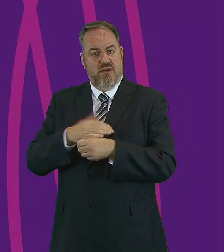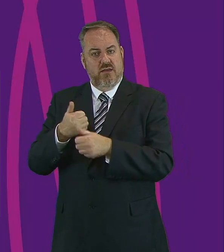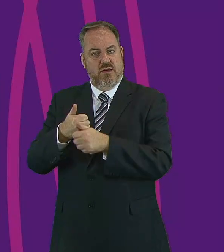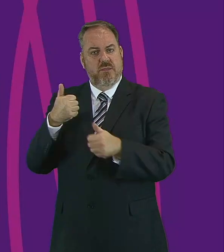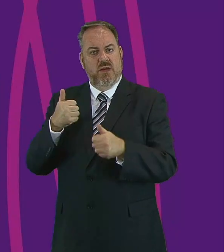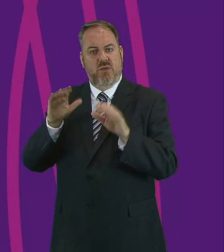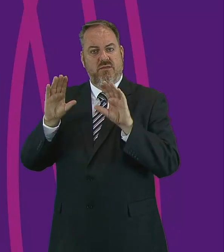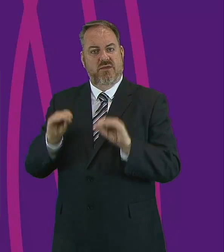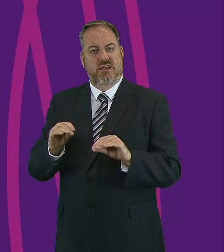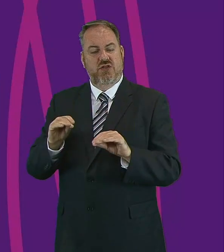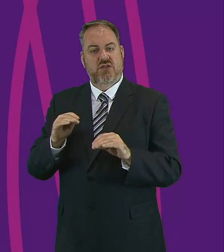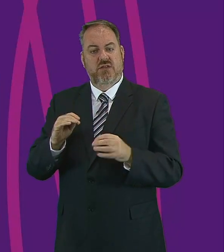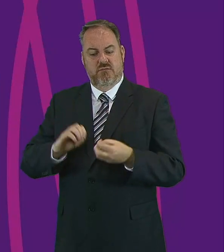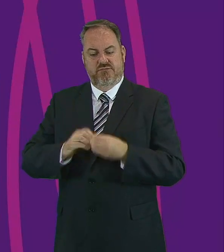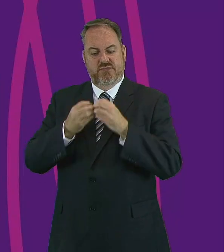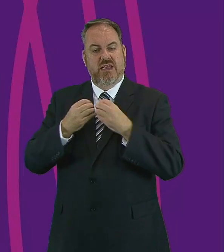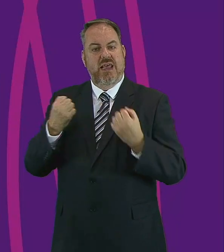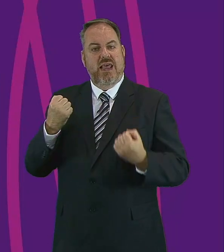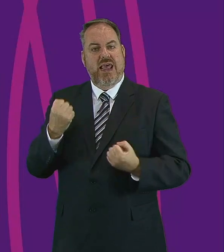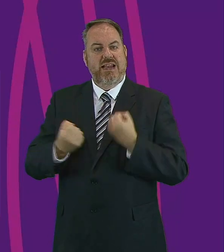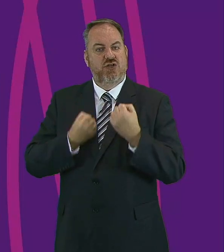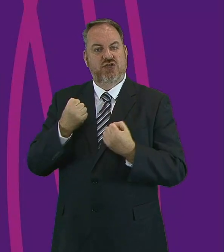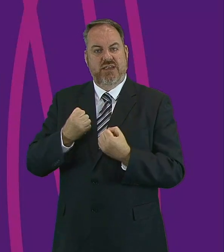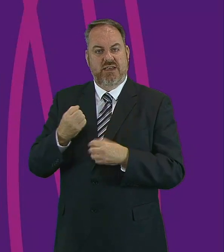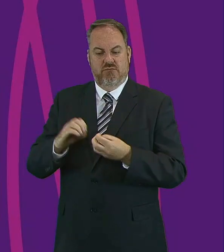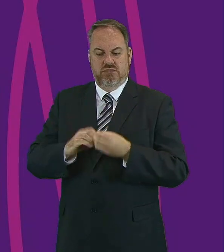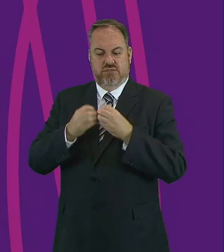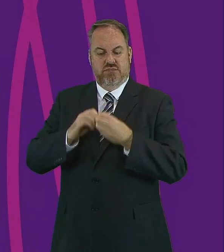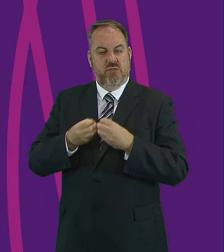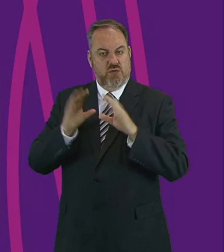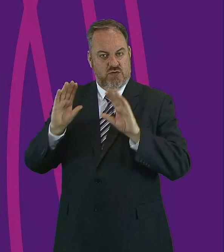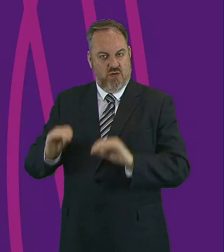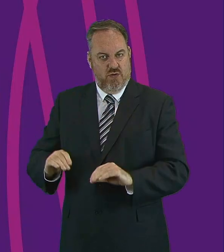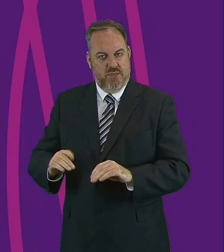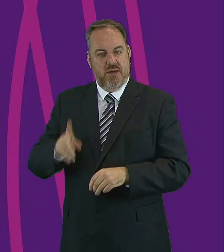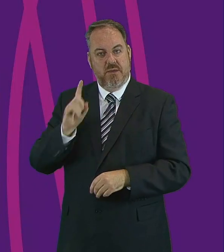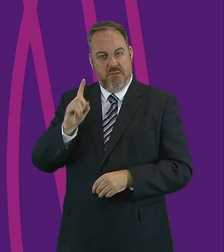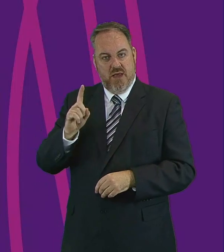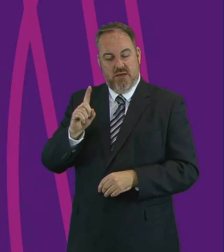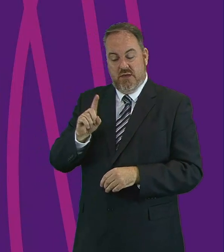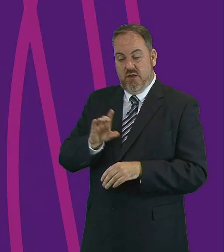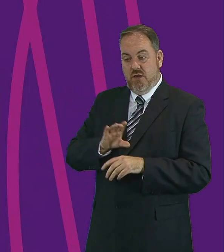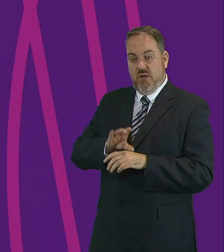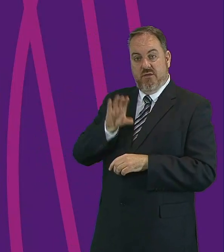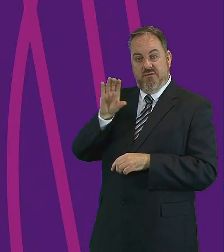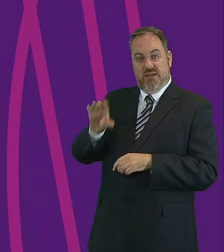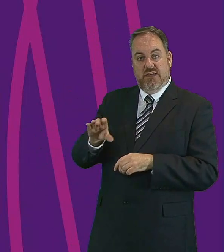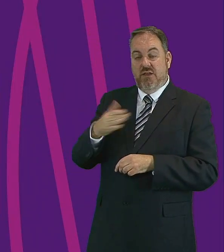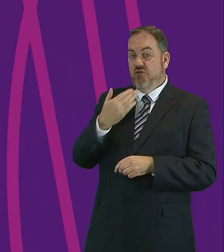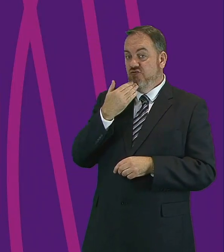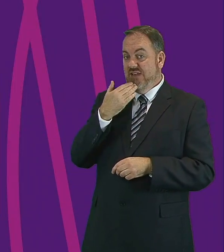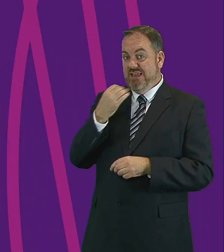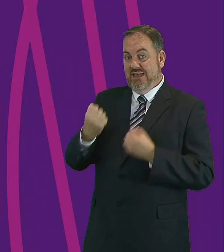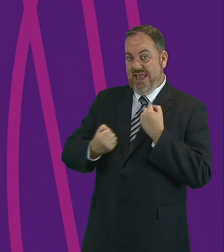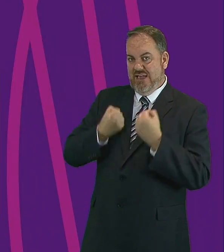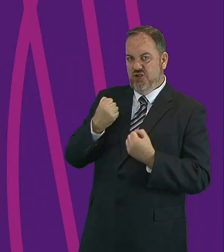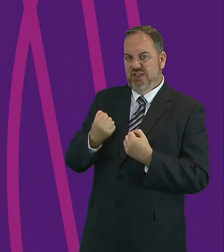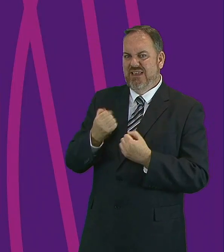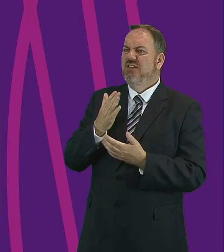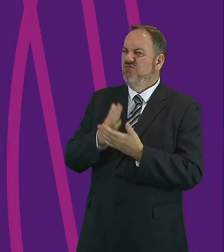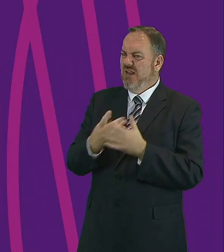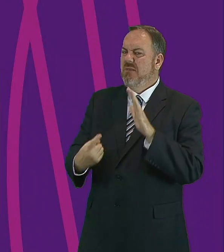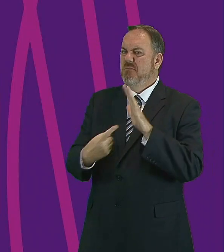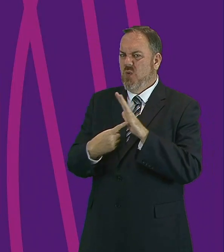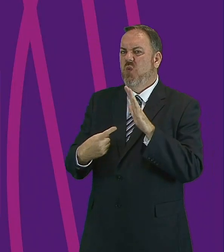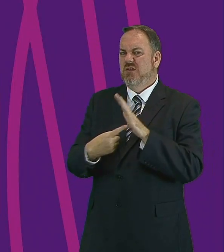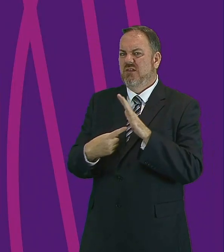2022. Whilst defuelling will mean no immediate job losses, investment locally in green clean energy is now the priority, not least through